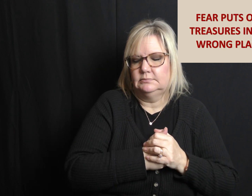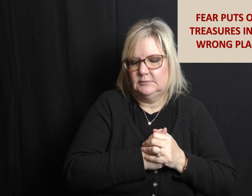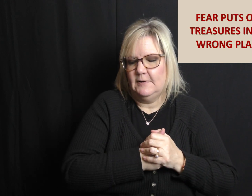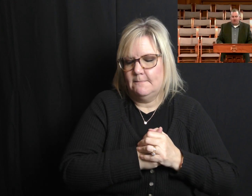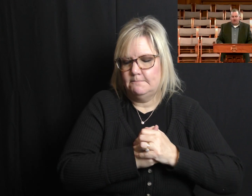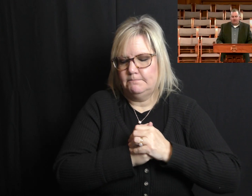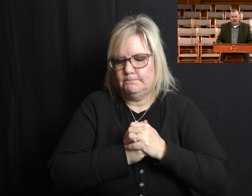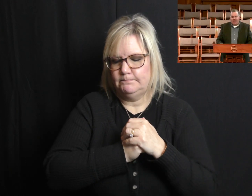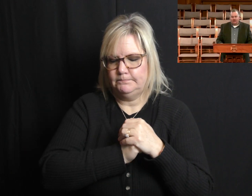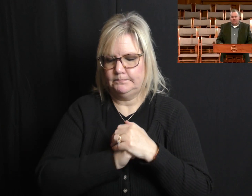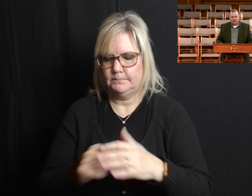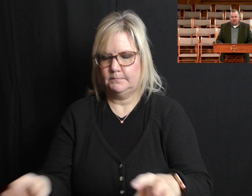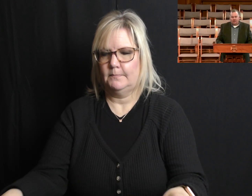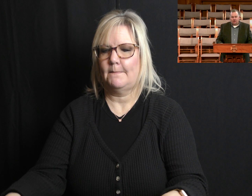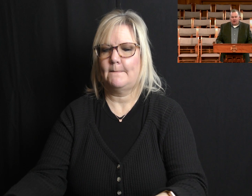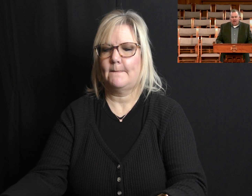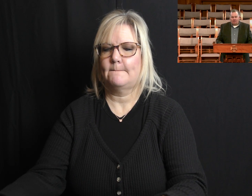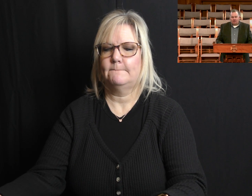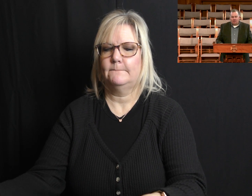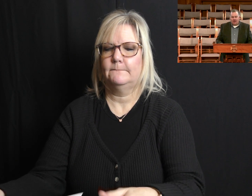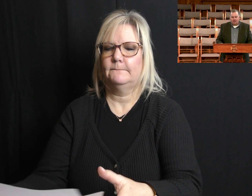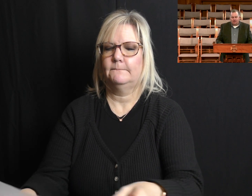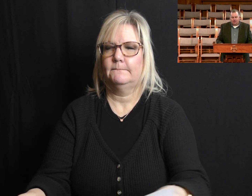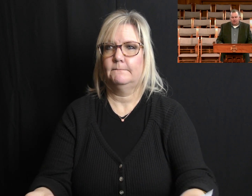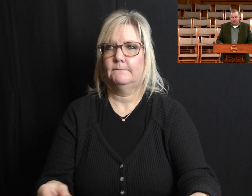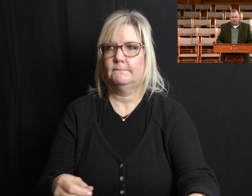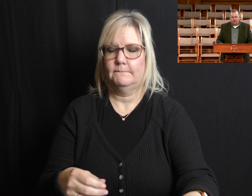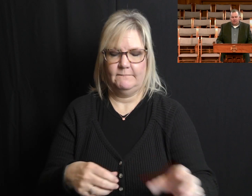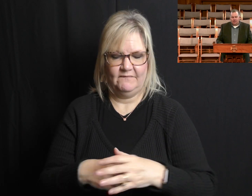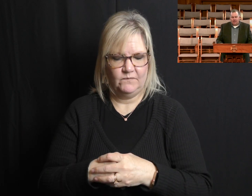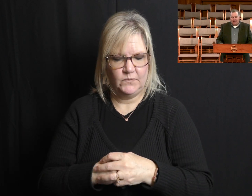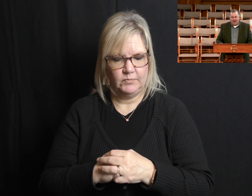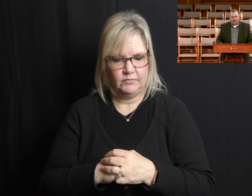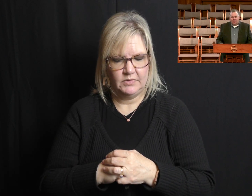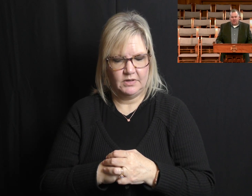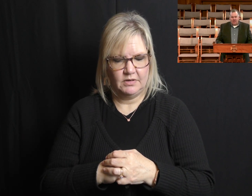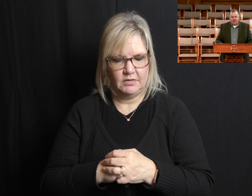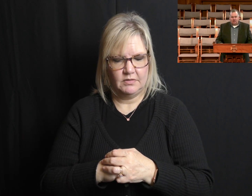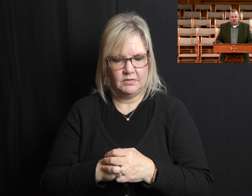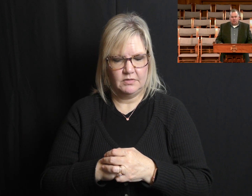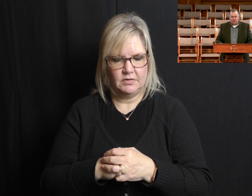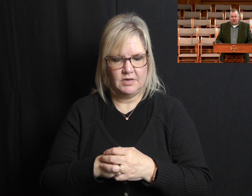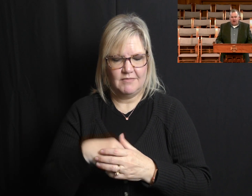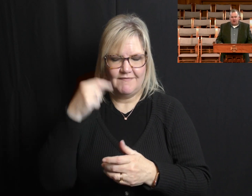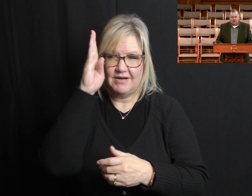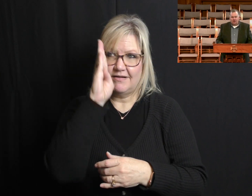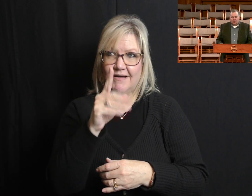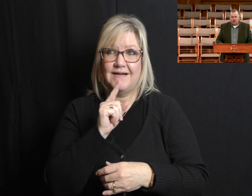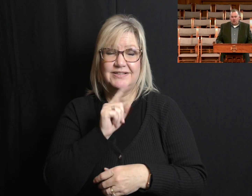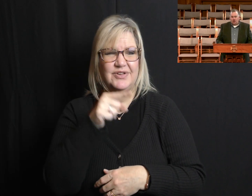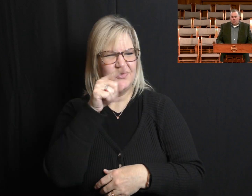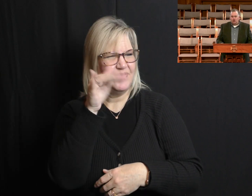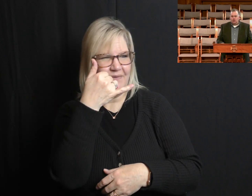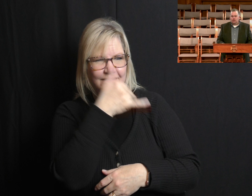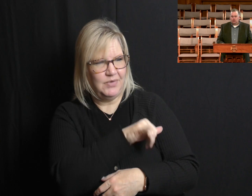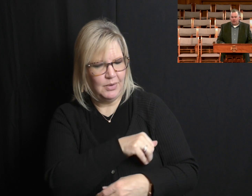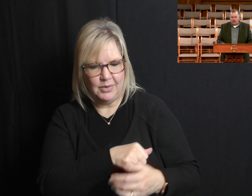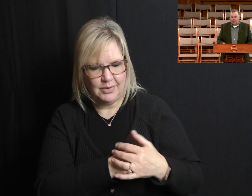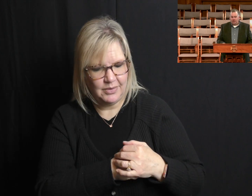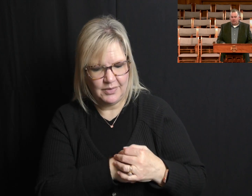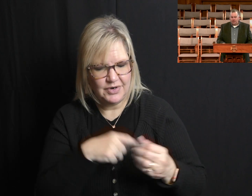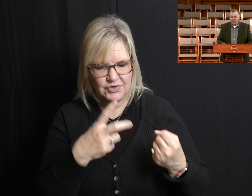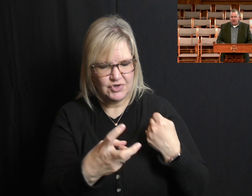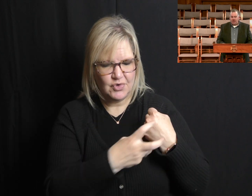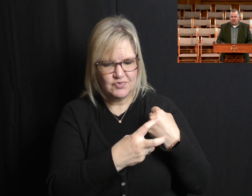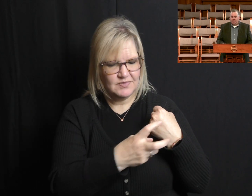this very night your life is demanded of you. And the things you have prepared, whose